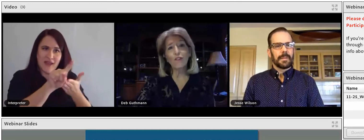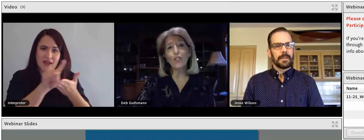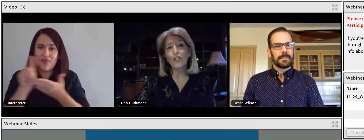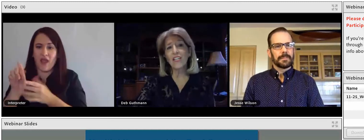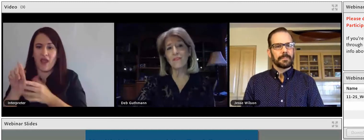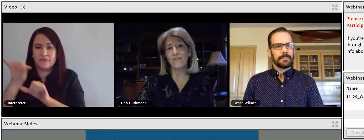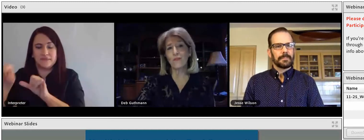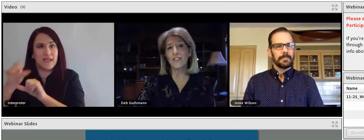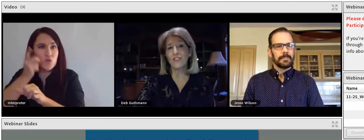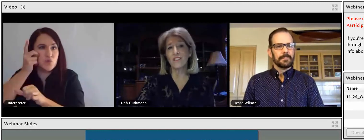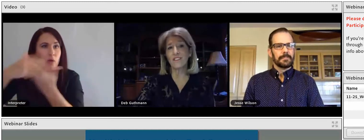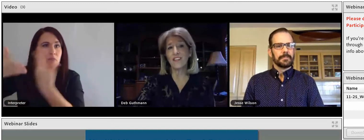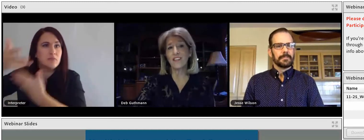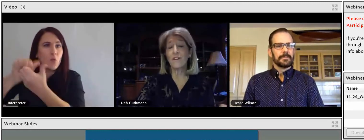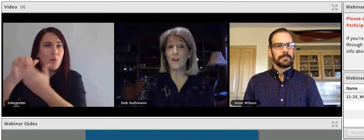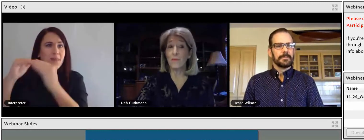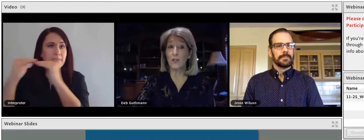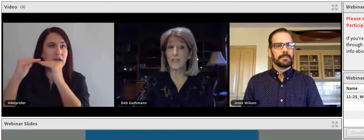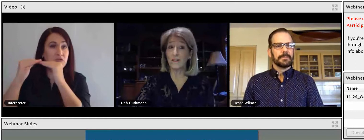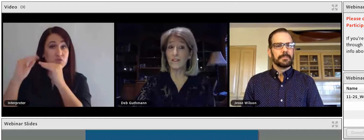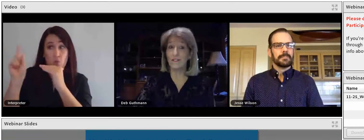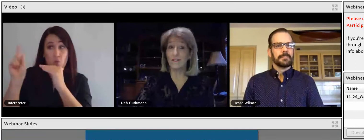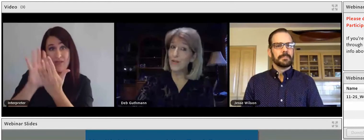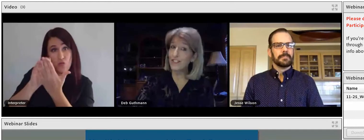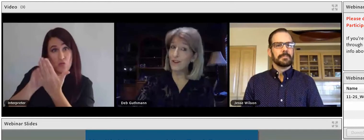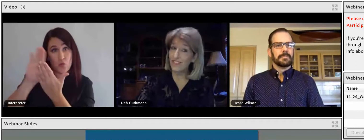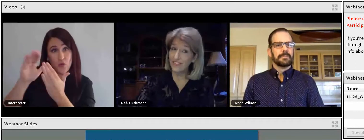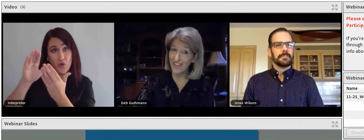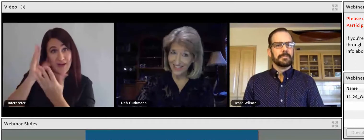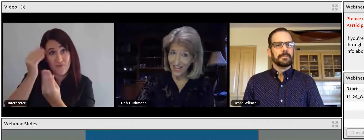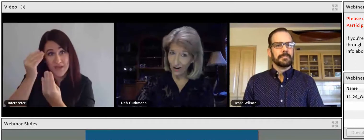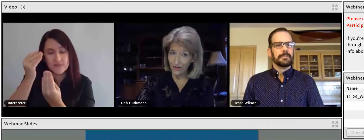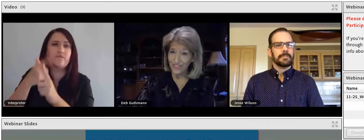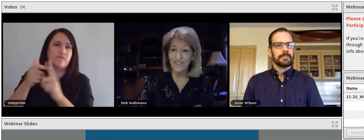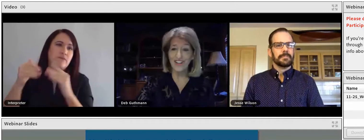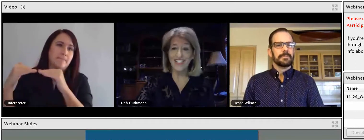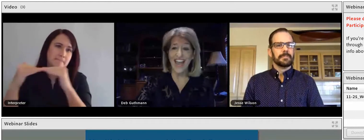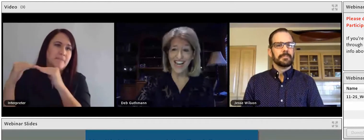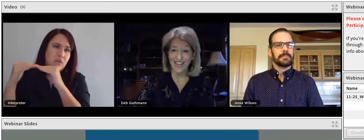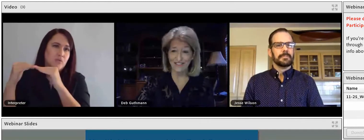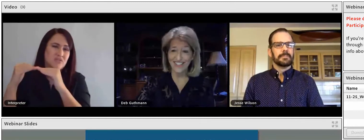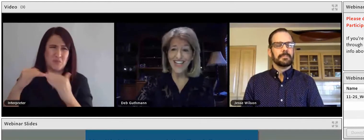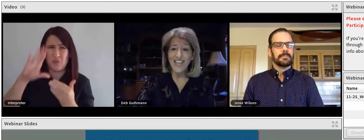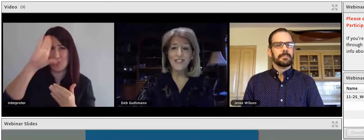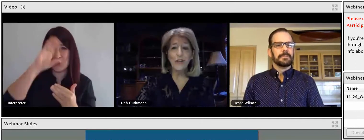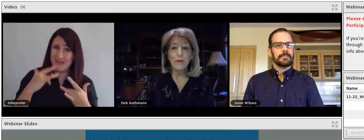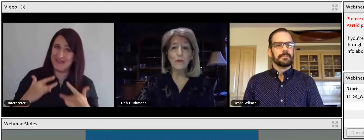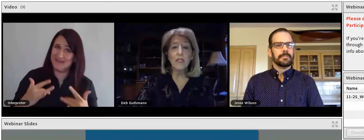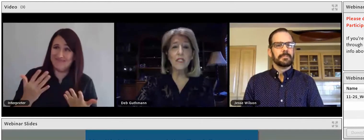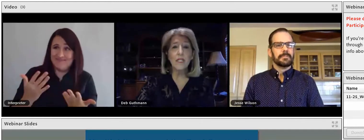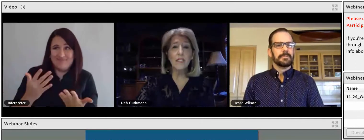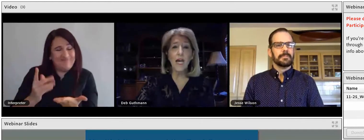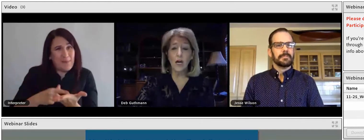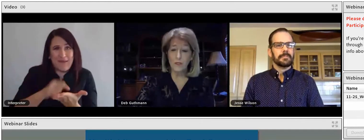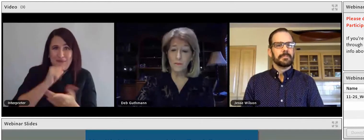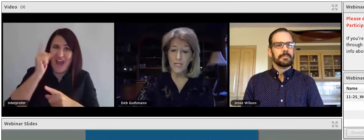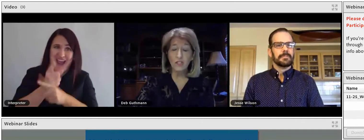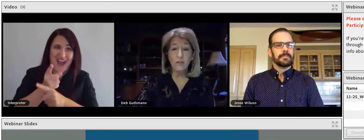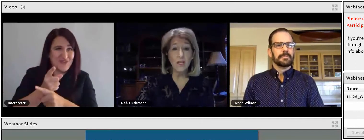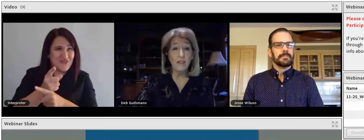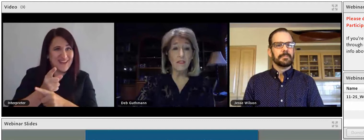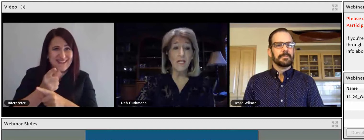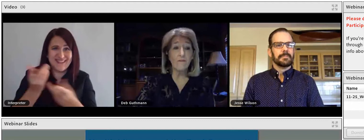frequently they're learning information from their peers. And we know that that's not always very accurate. So we really need to help